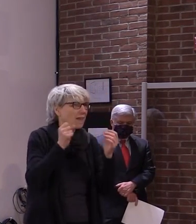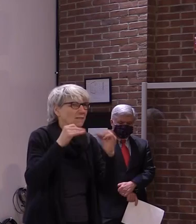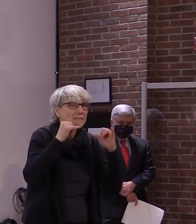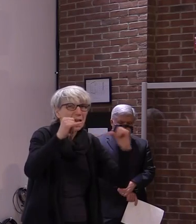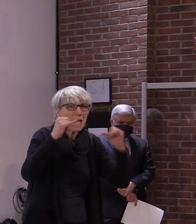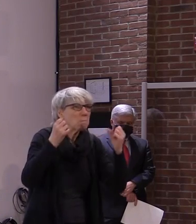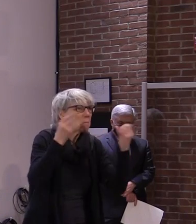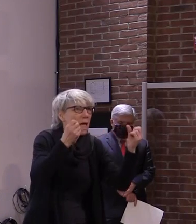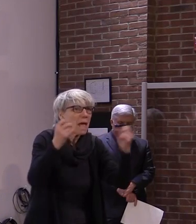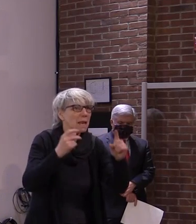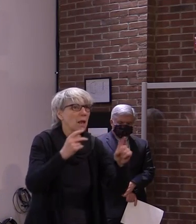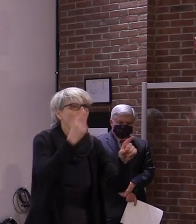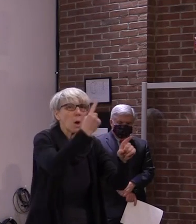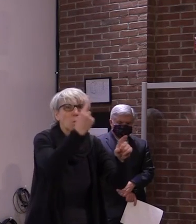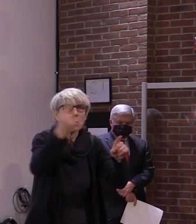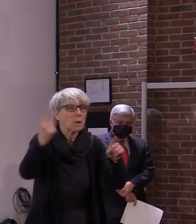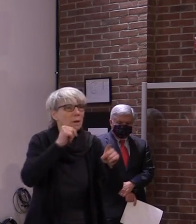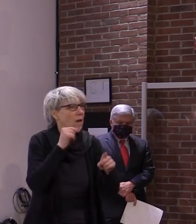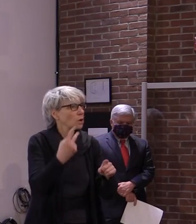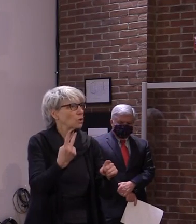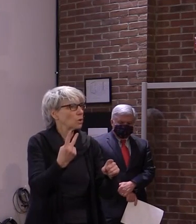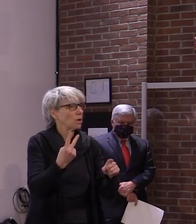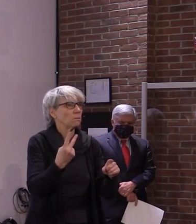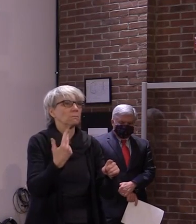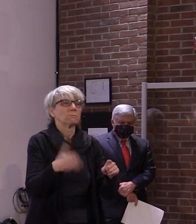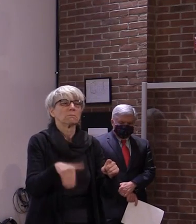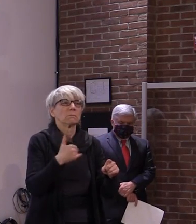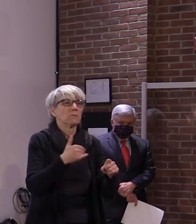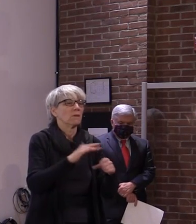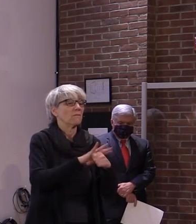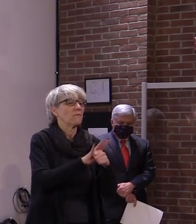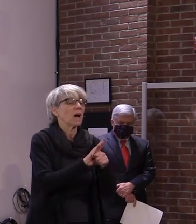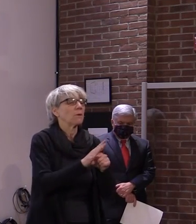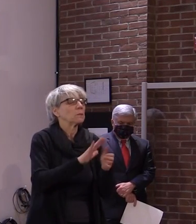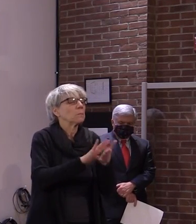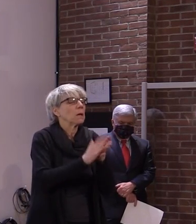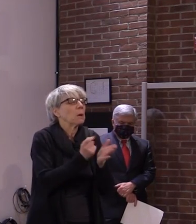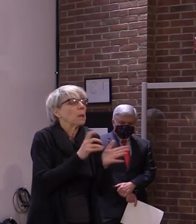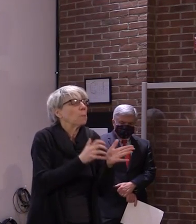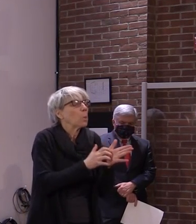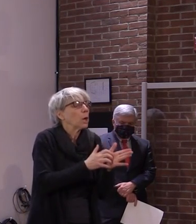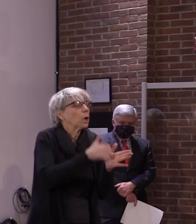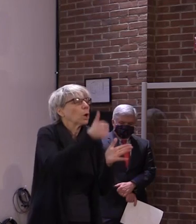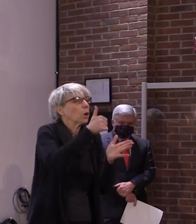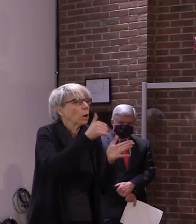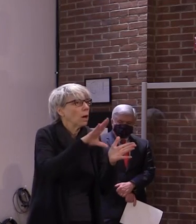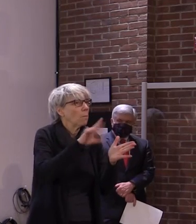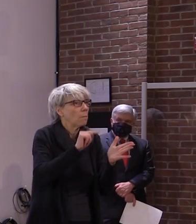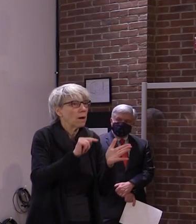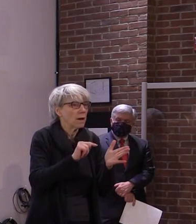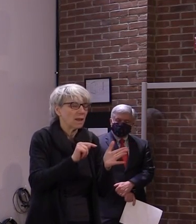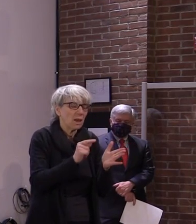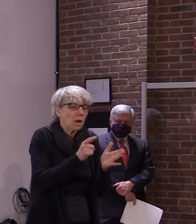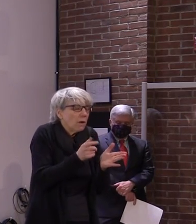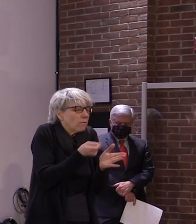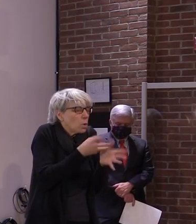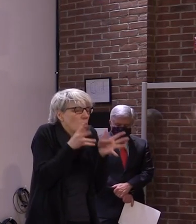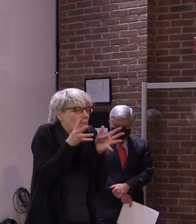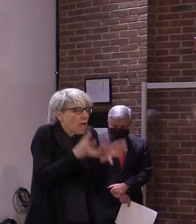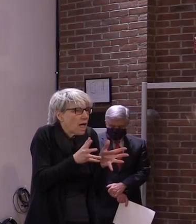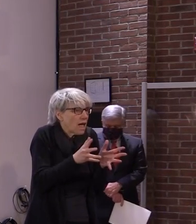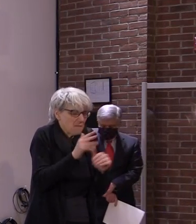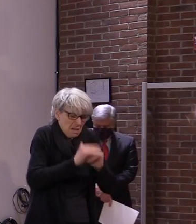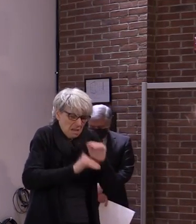of the virus. This is because the virus could be weakened with some antibody protection, but not stopped completely, creating